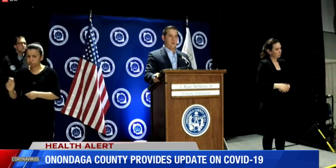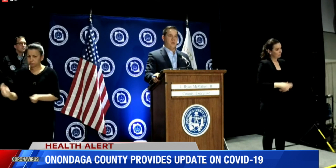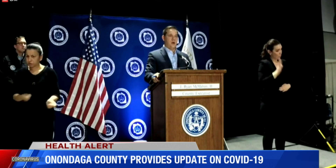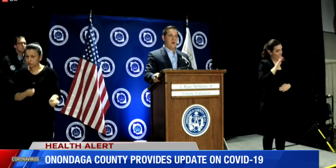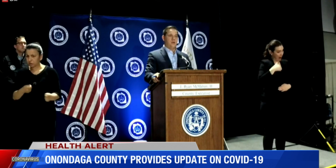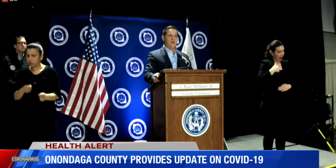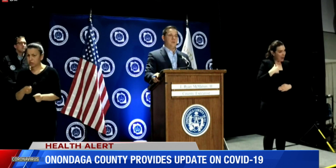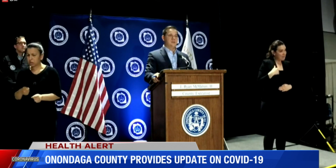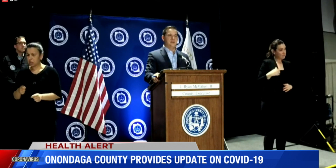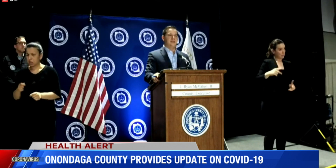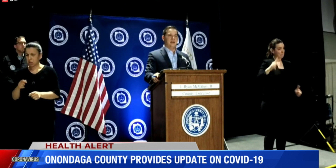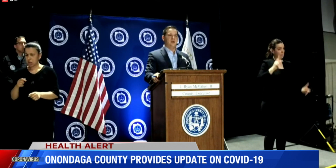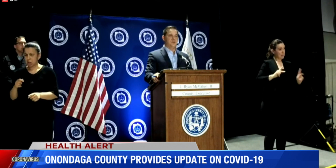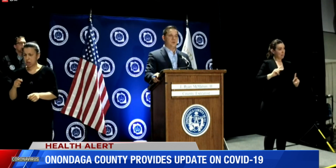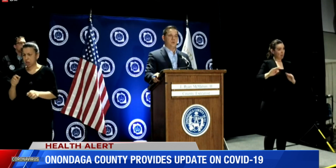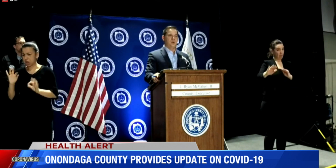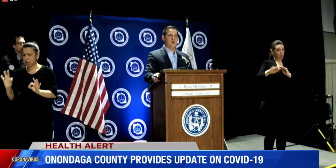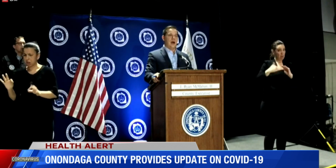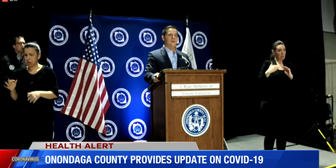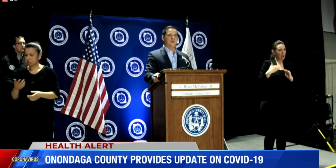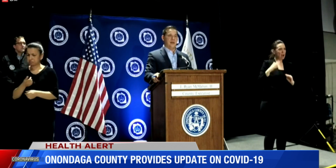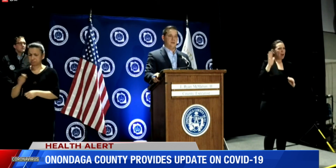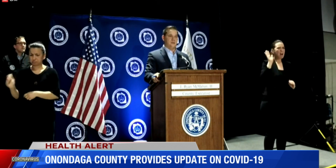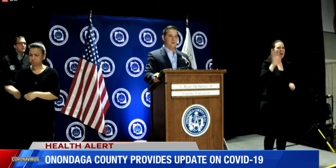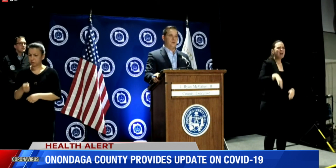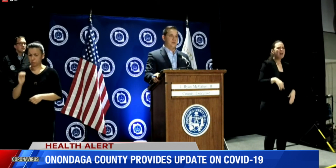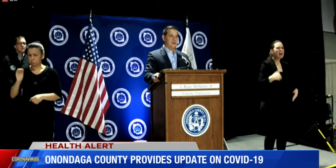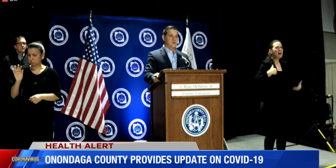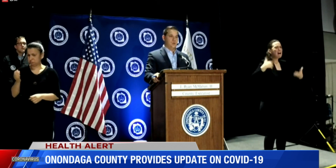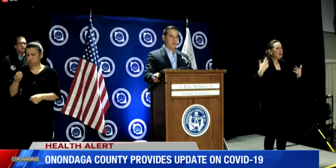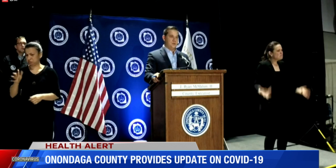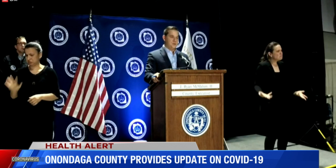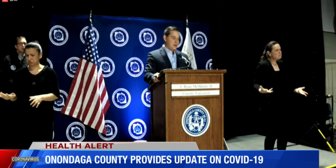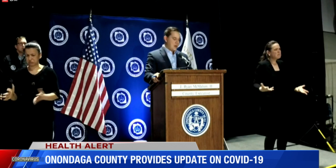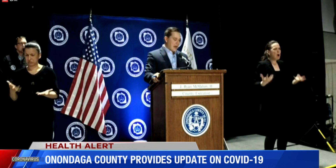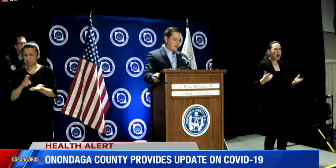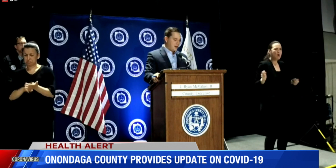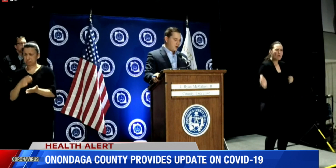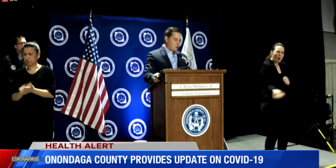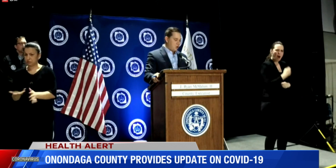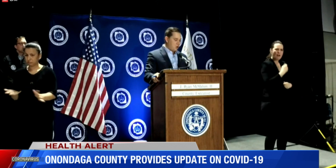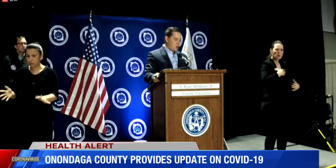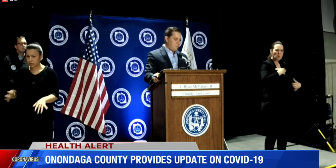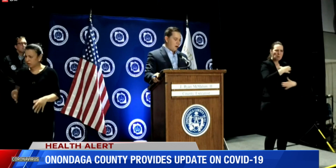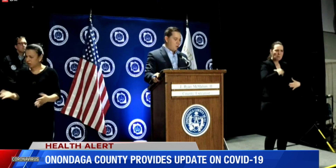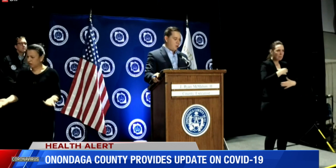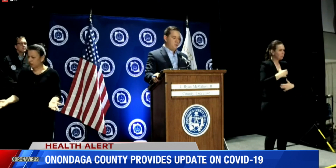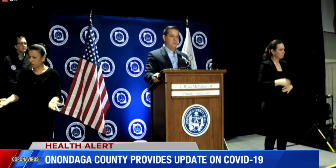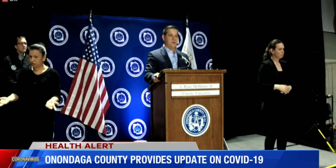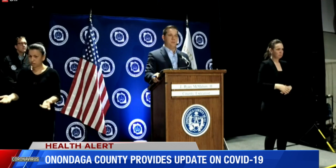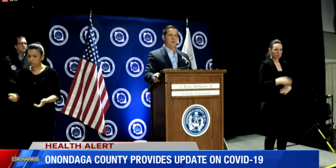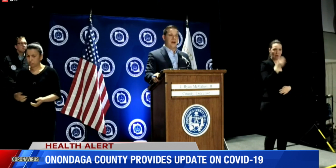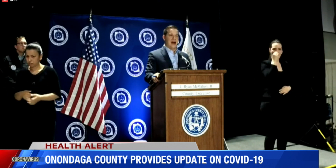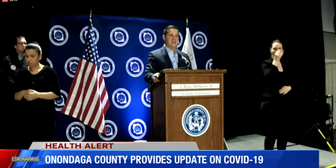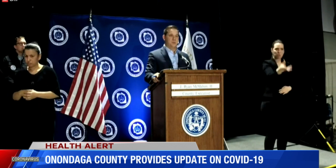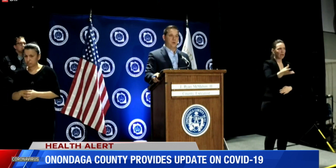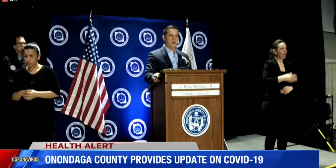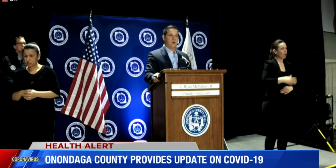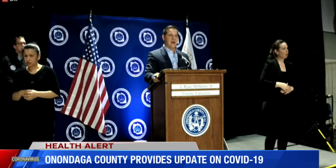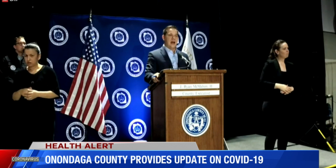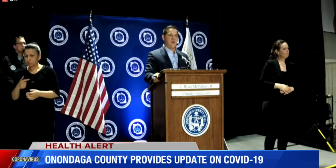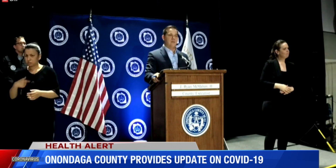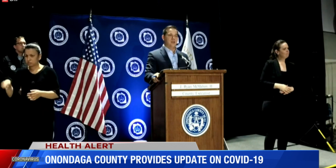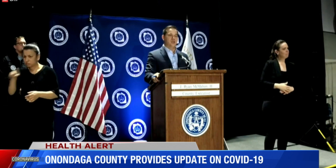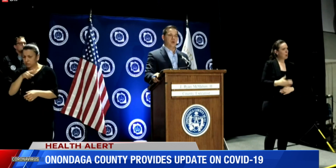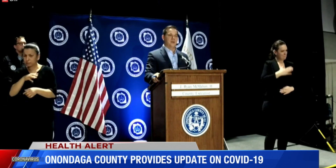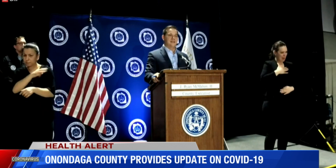now about you missing a day or two on the links over the next 2 weeks. I care about the people in the hospital